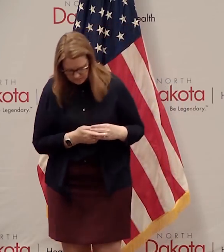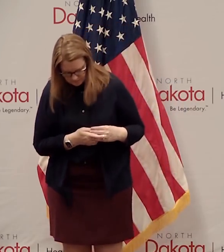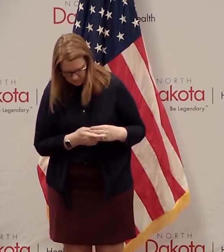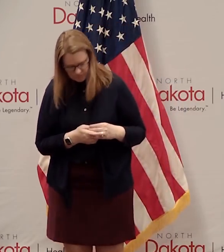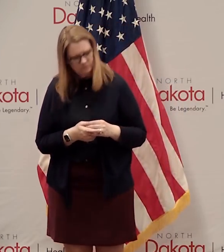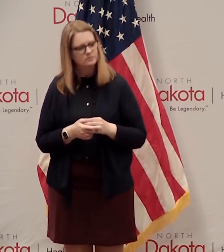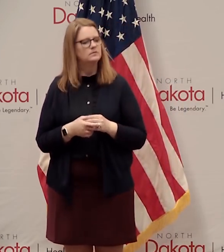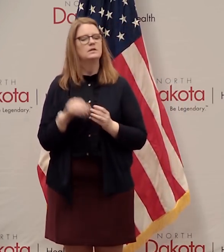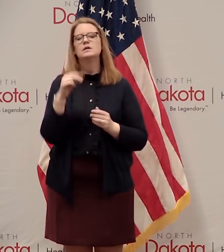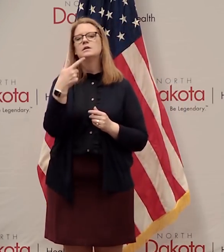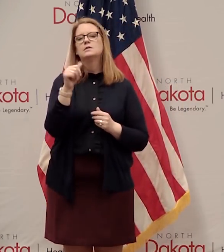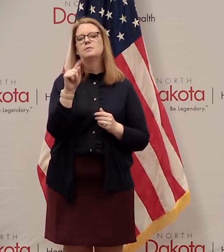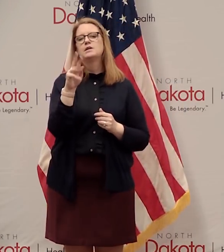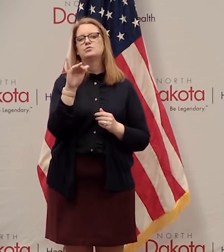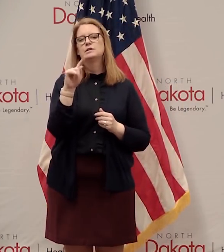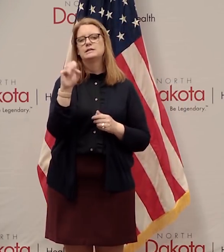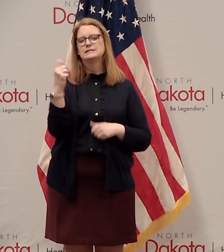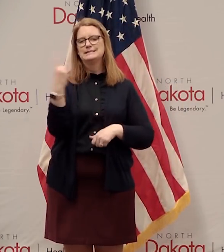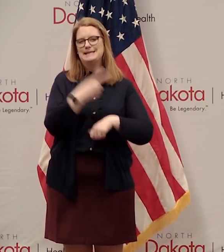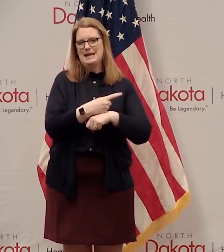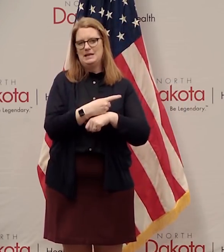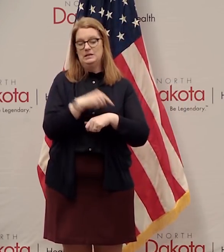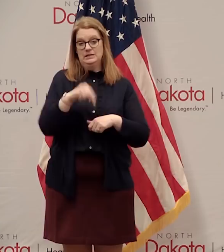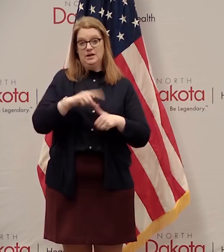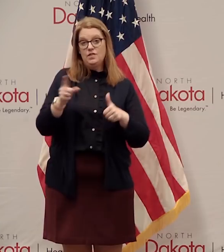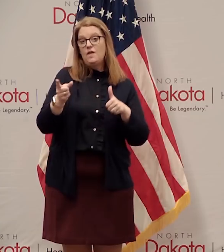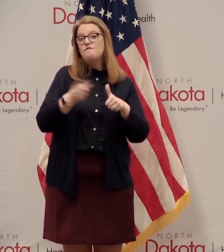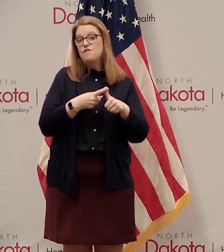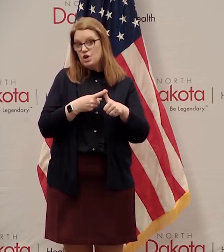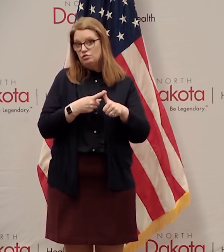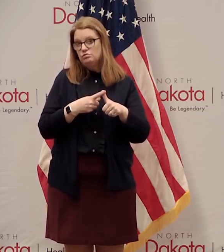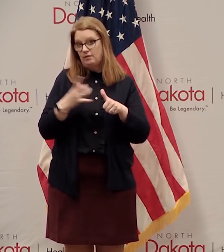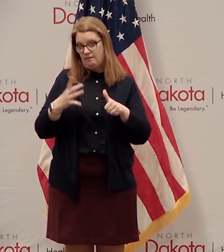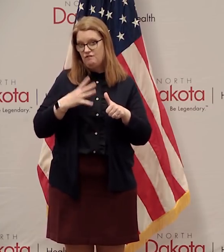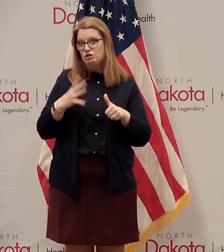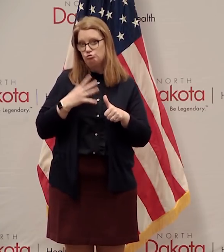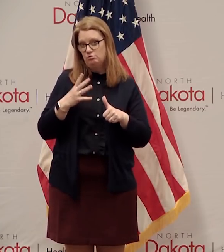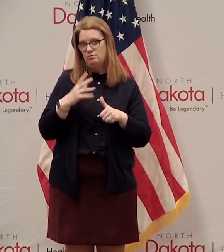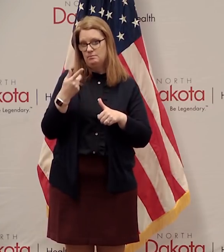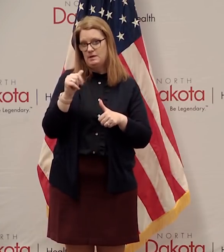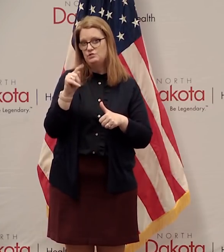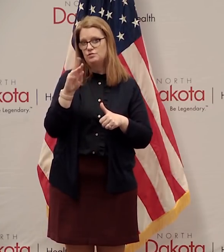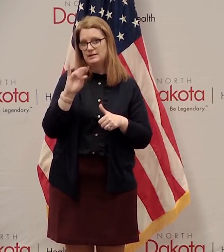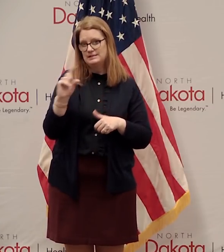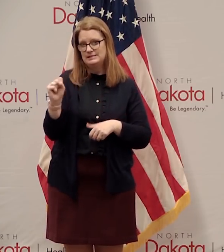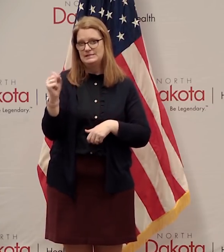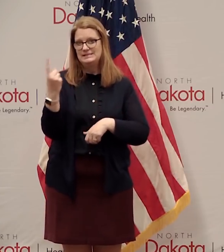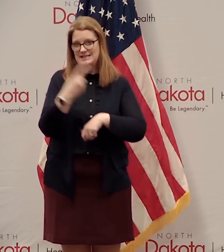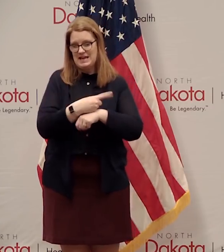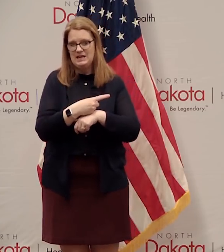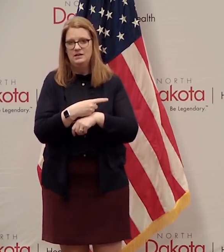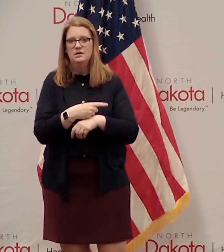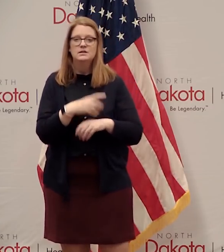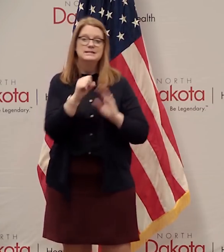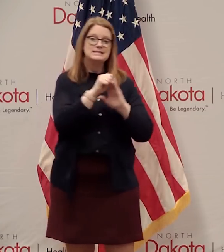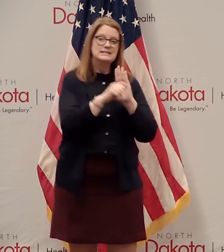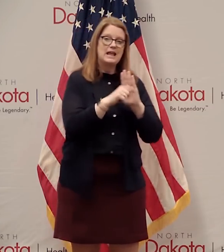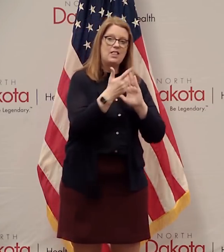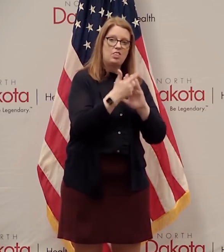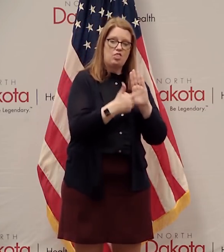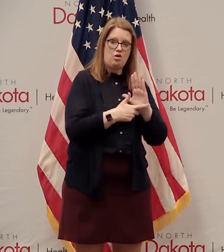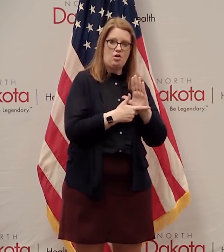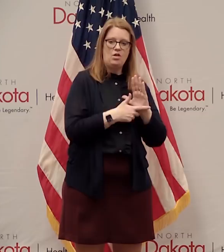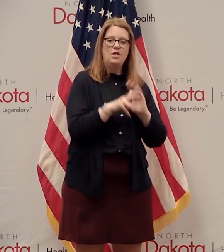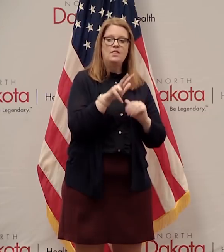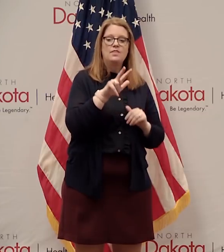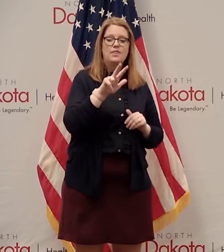is Patriots Day. Today is the first official Patriots Day in North Dakota. State law now designates the third Monday in